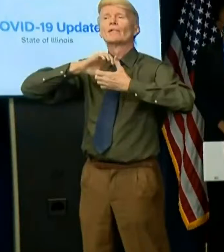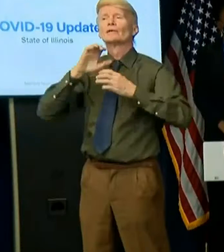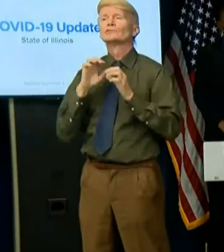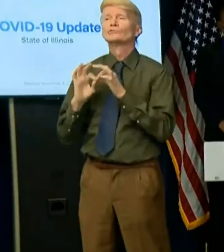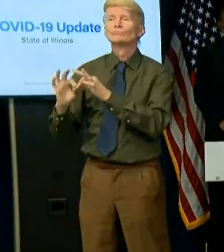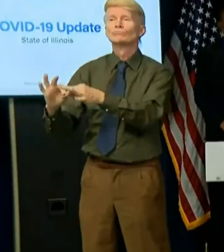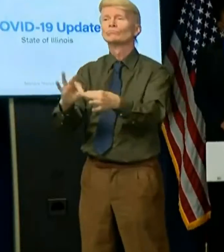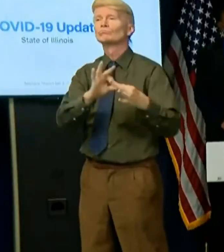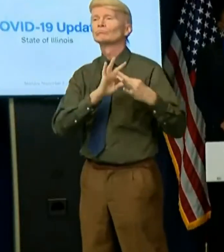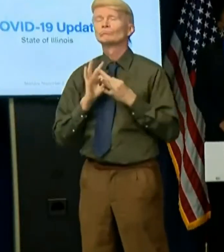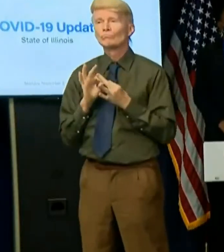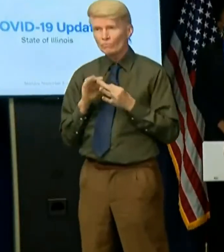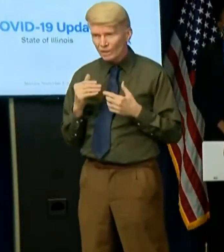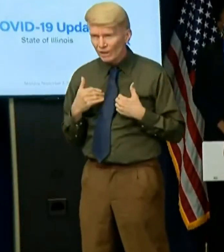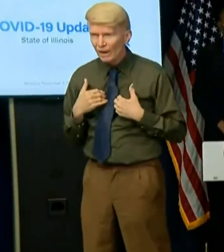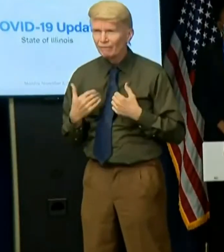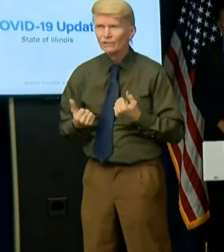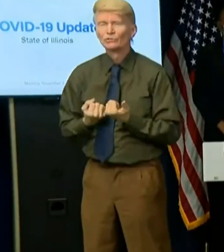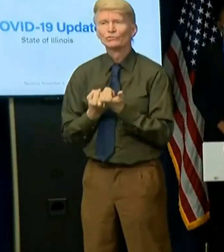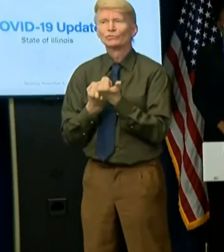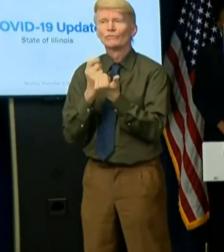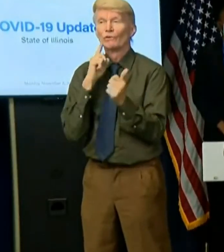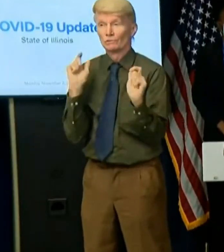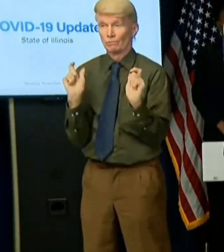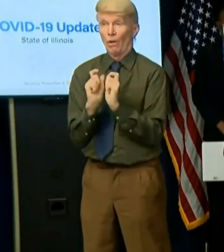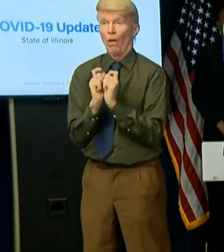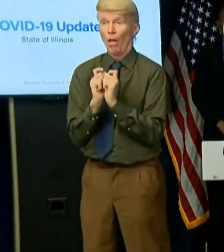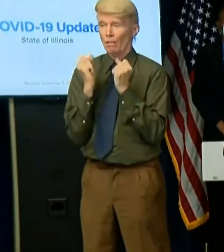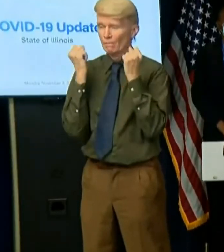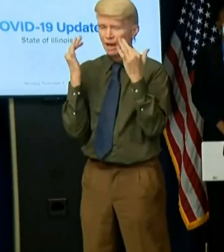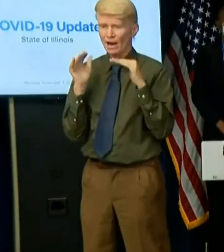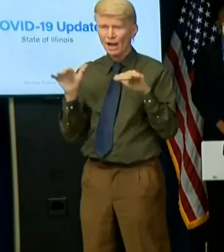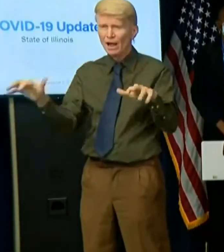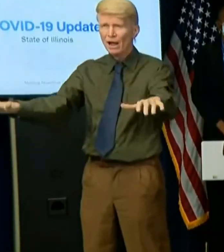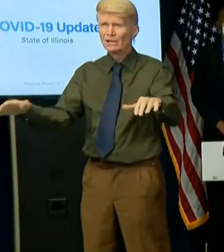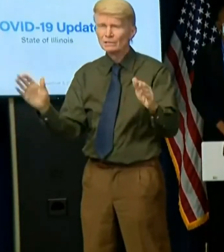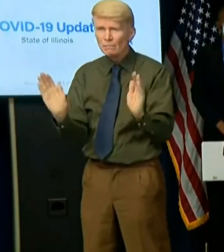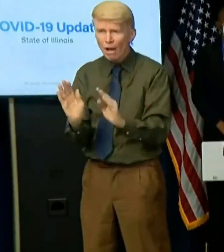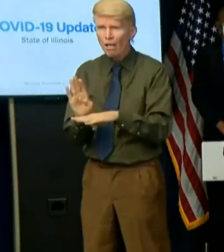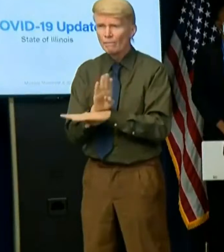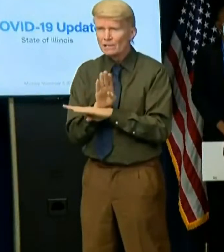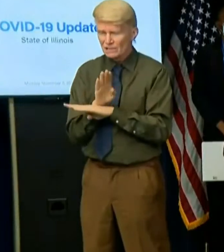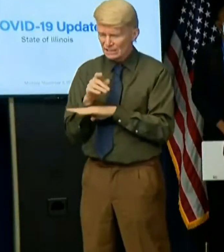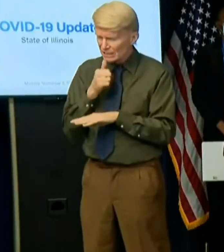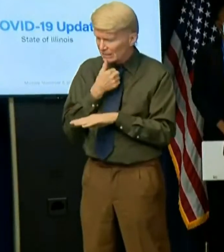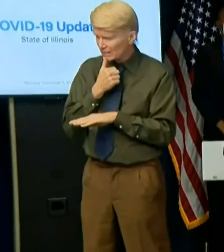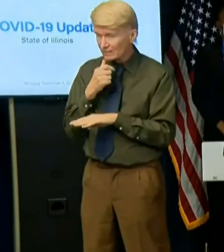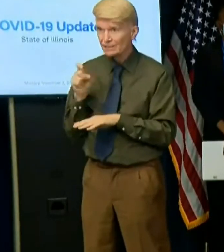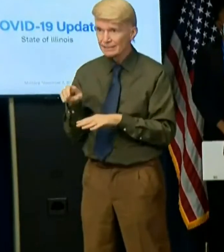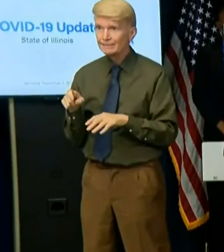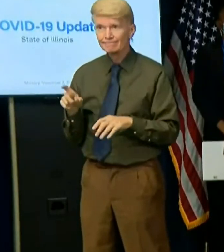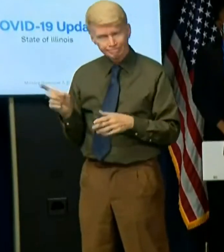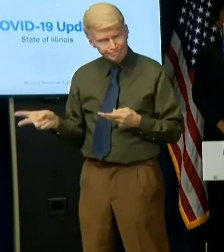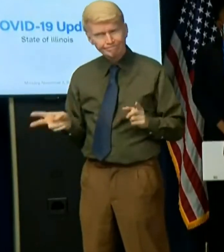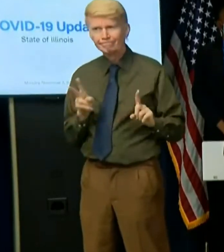working throughout the state to encourage more small businesses who have felt tremendous pain to apply for this